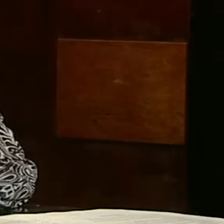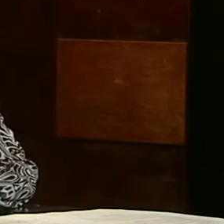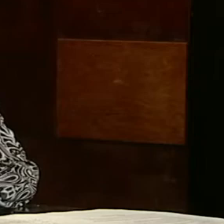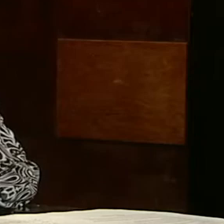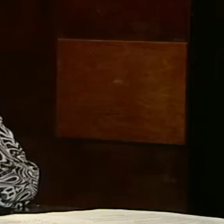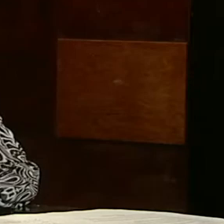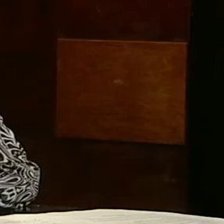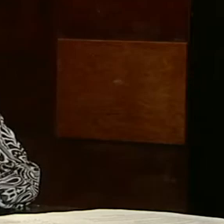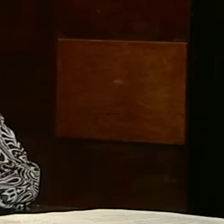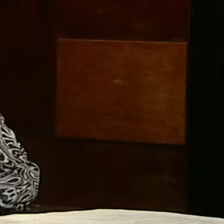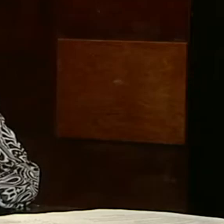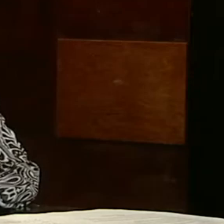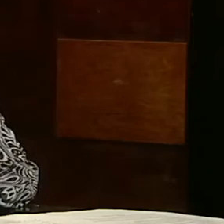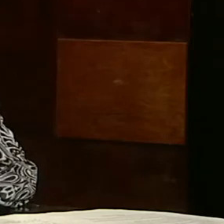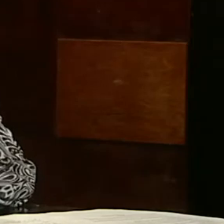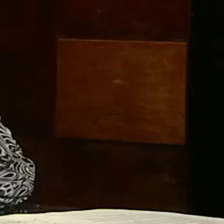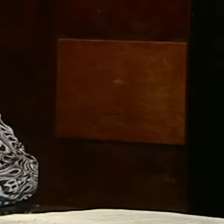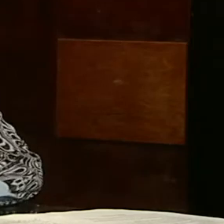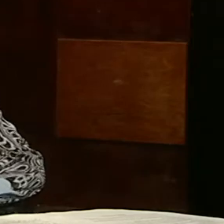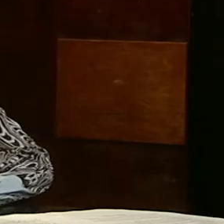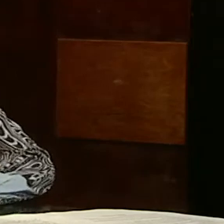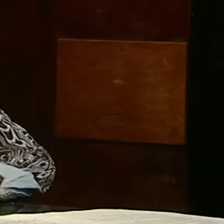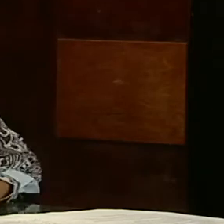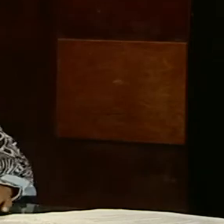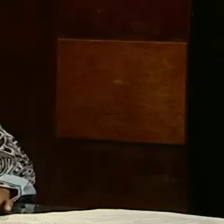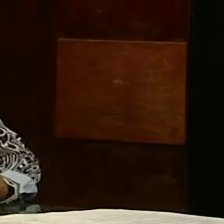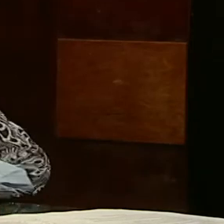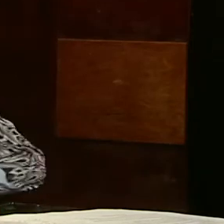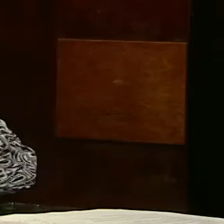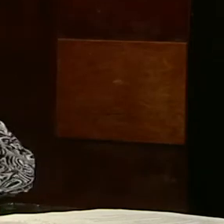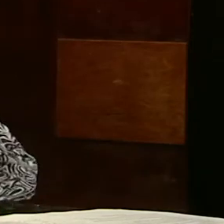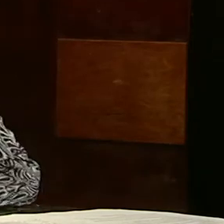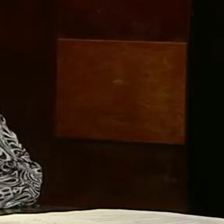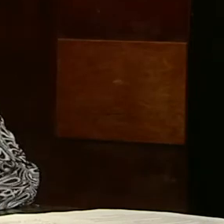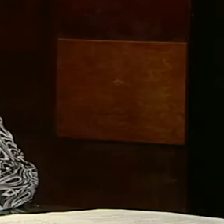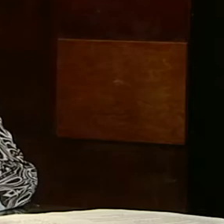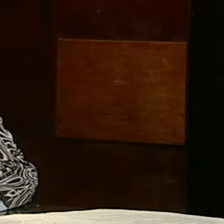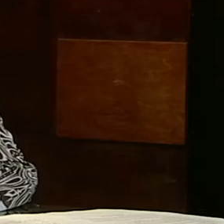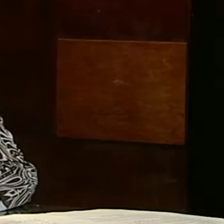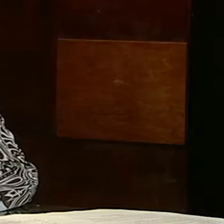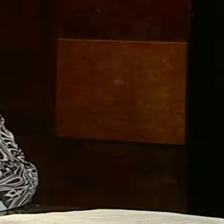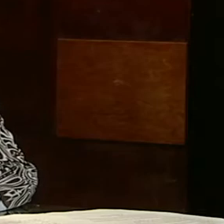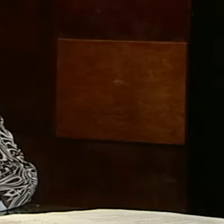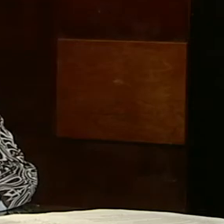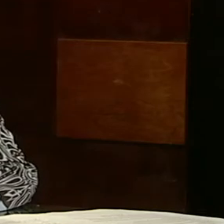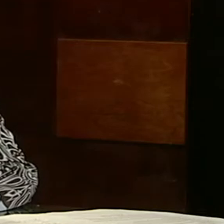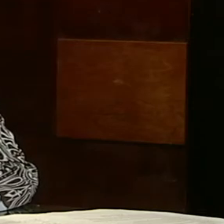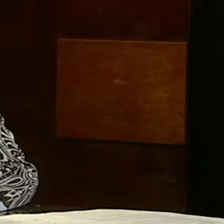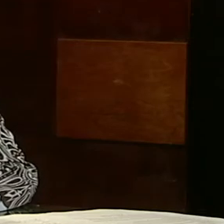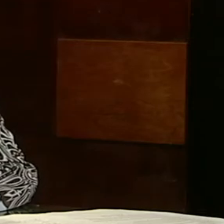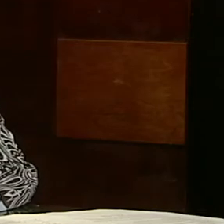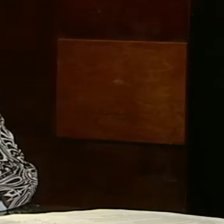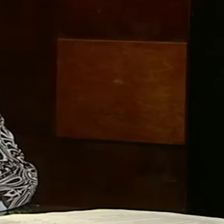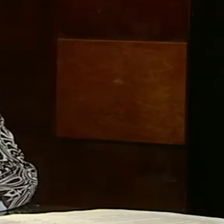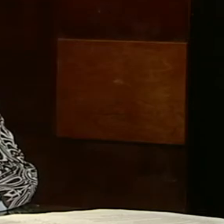Mass testing of 200 a day is expected to take place to identify whether PNG has local COVID-19 transmissions. PNG IMR has